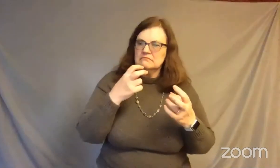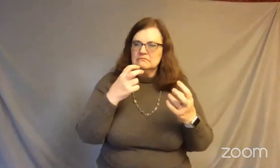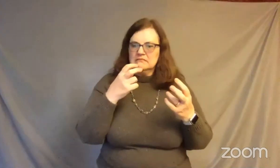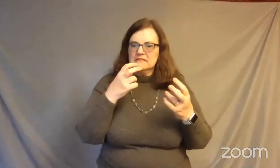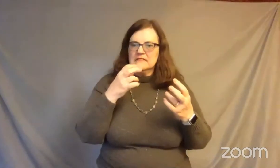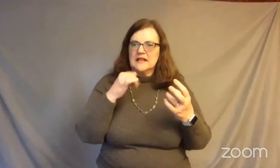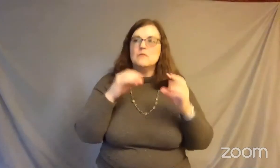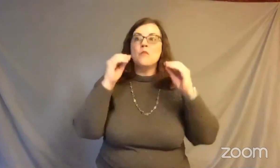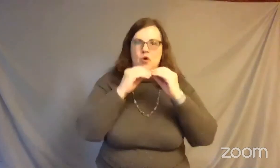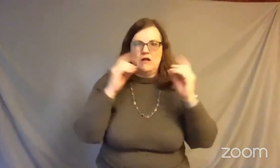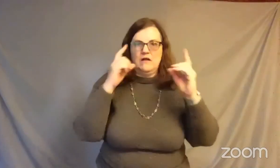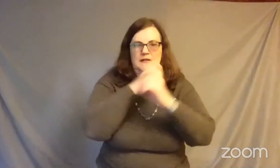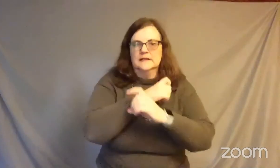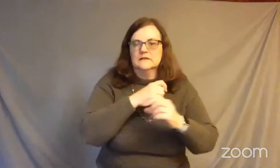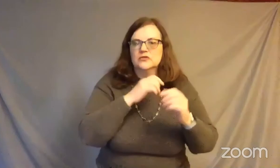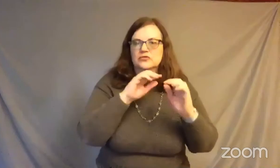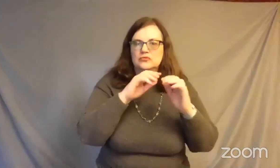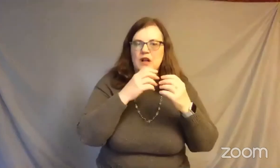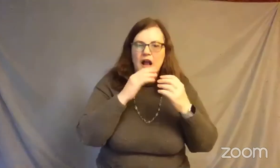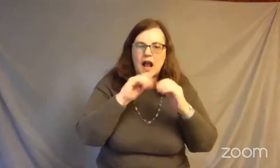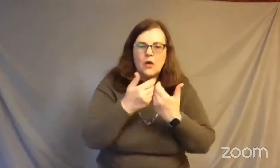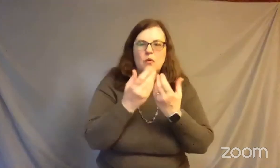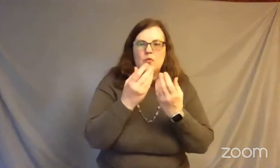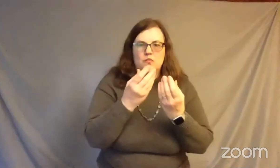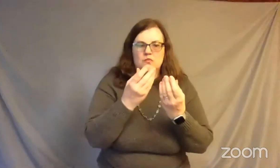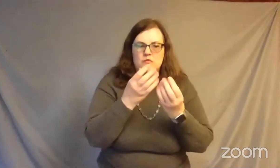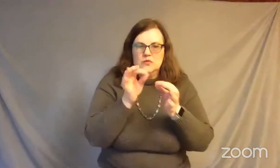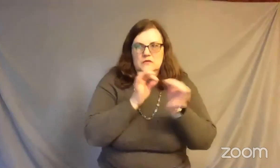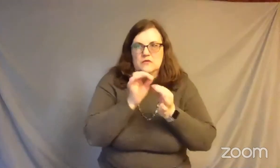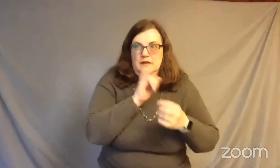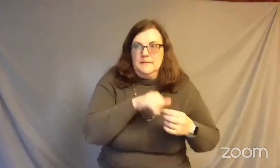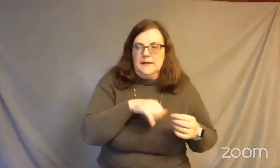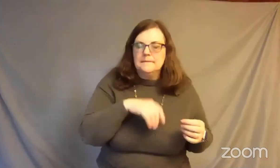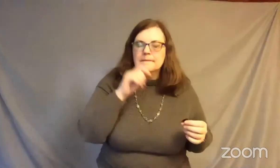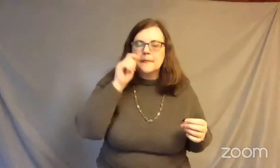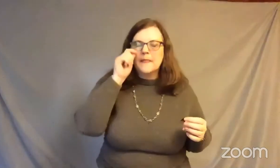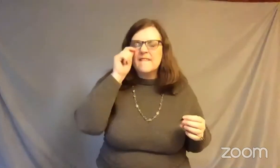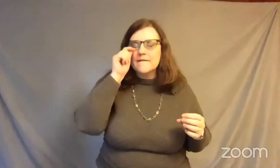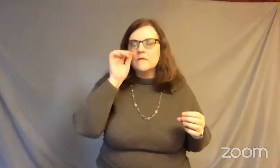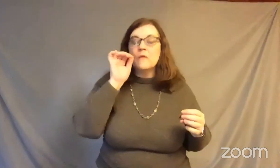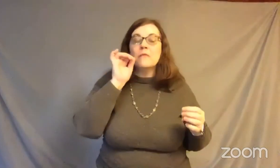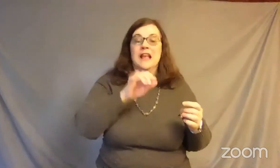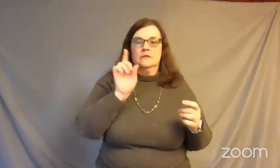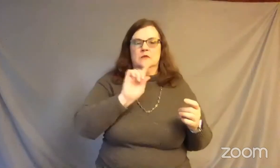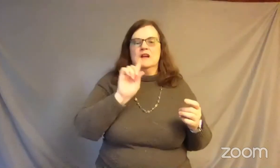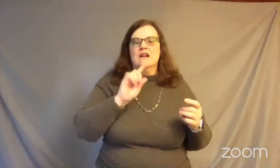sentence is formulated in alignment with these structures being set up in this way.